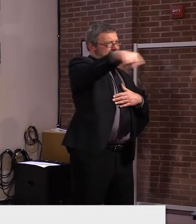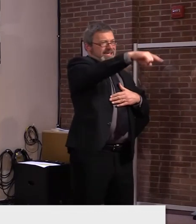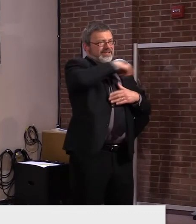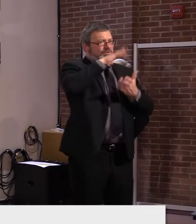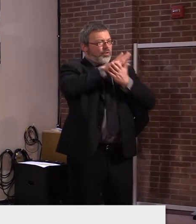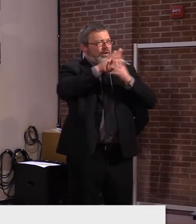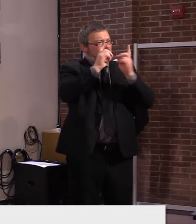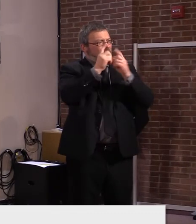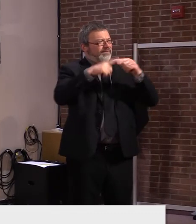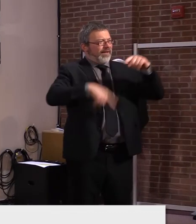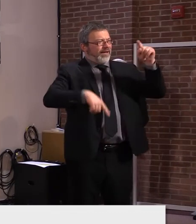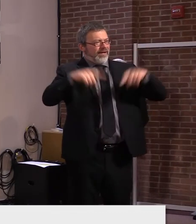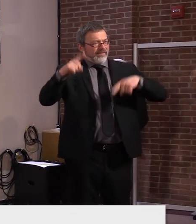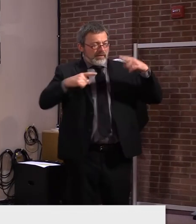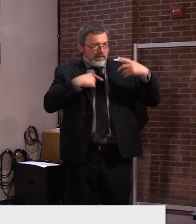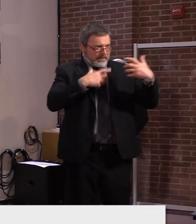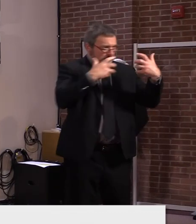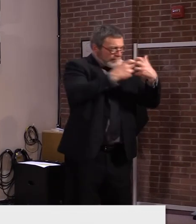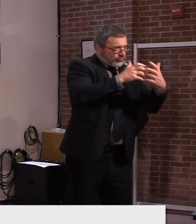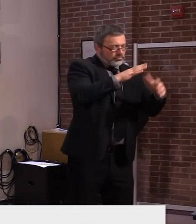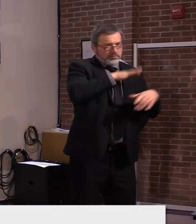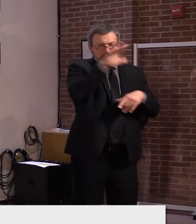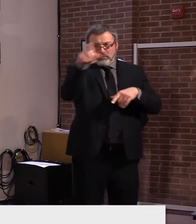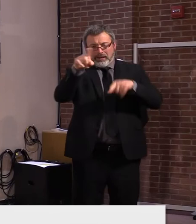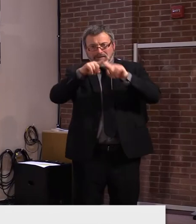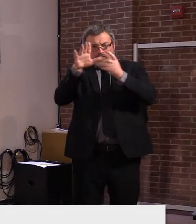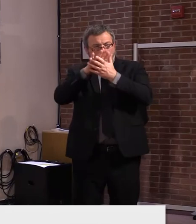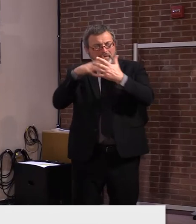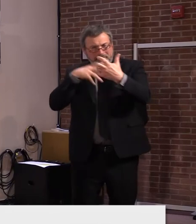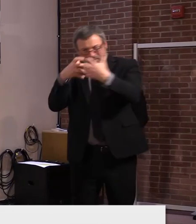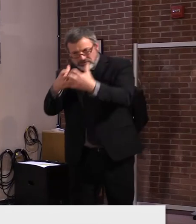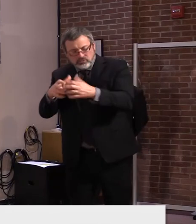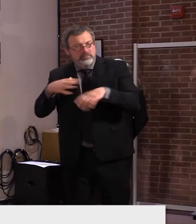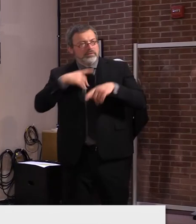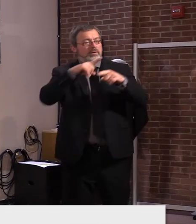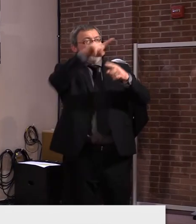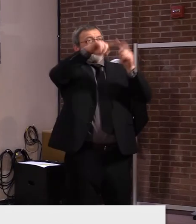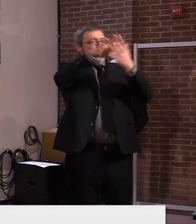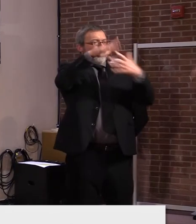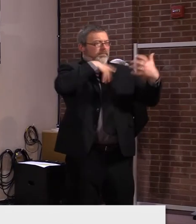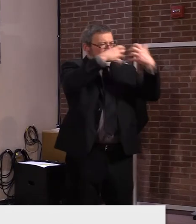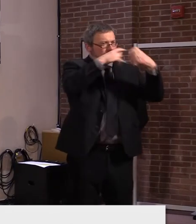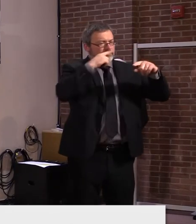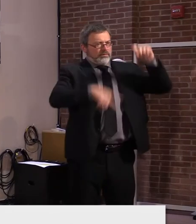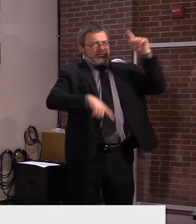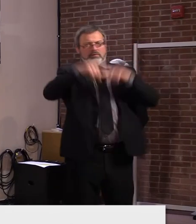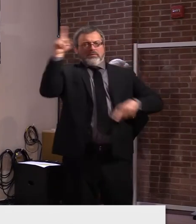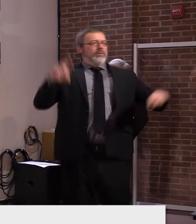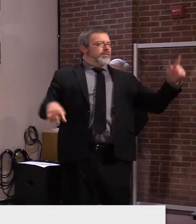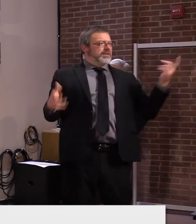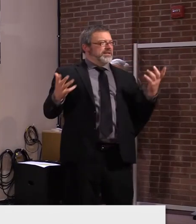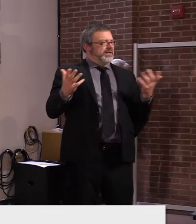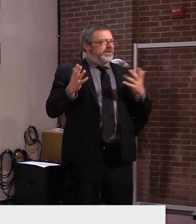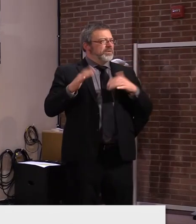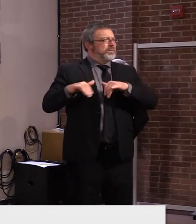to a certain extent. So I don't think it would be a good candidate, even if we had the capacity to manage it or staff it for a state level